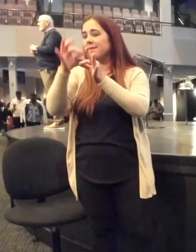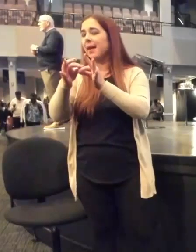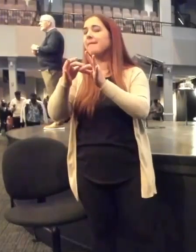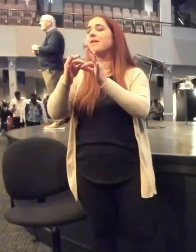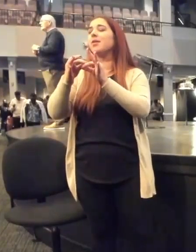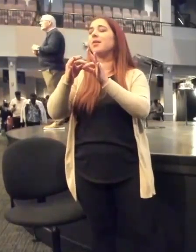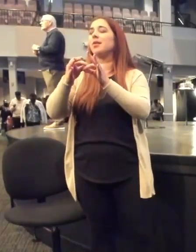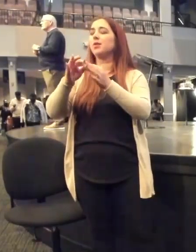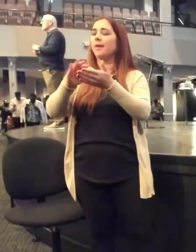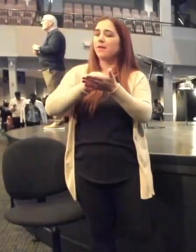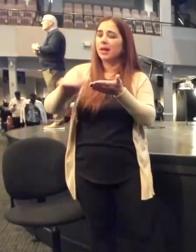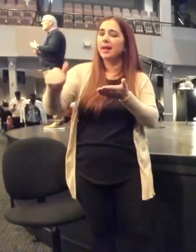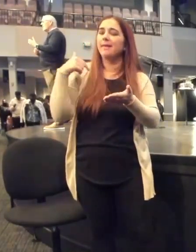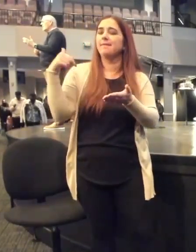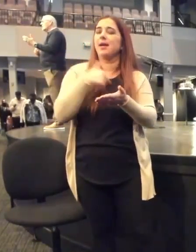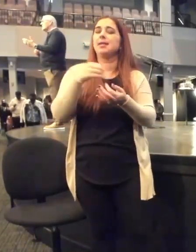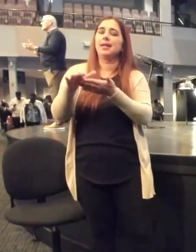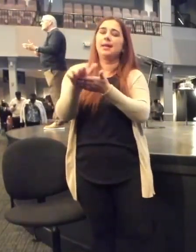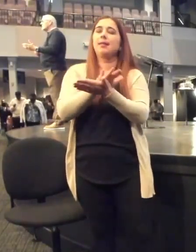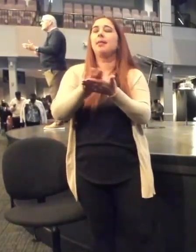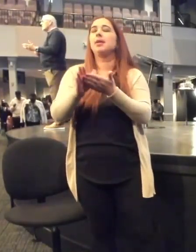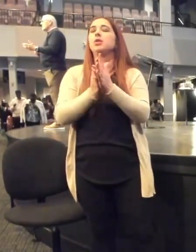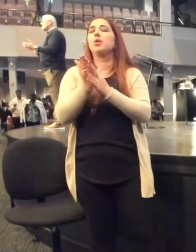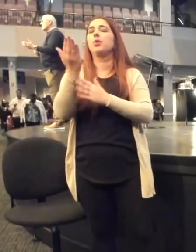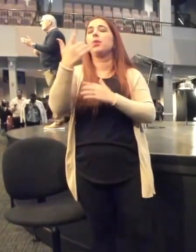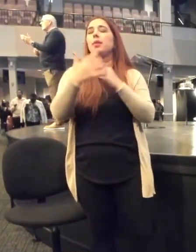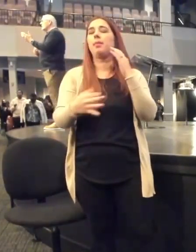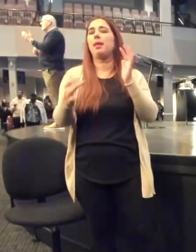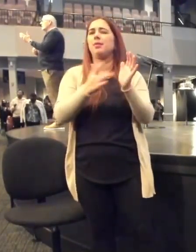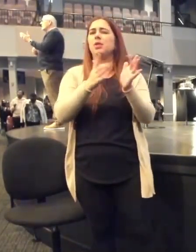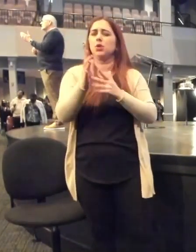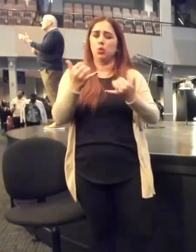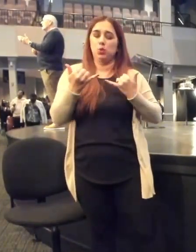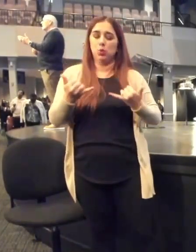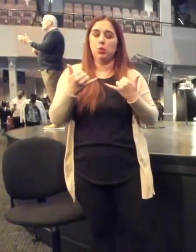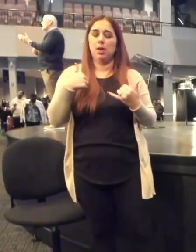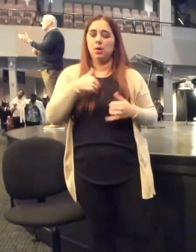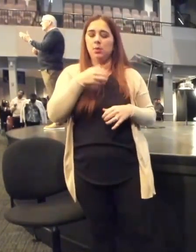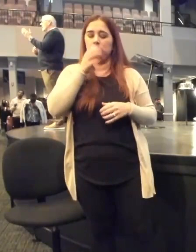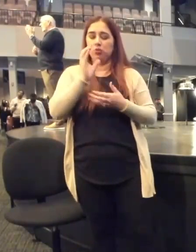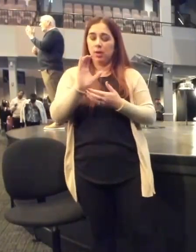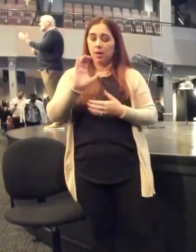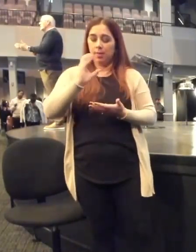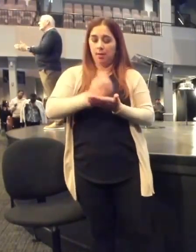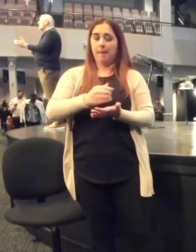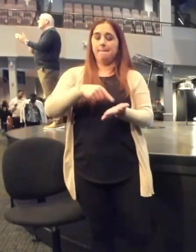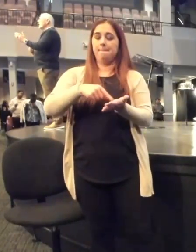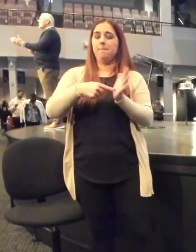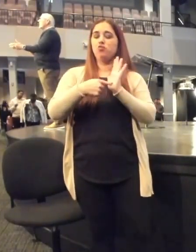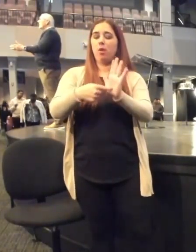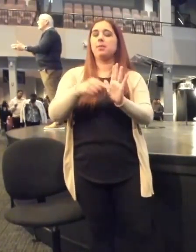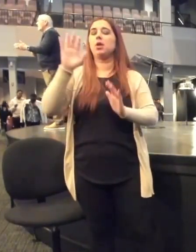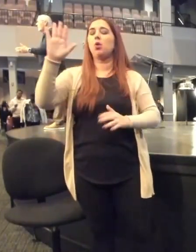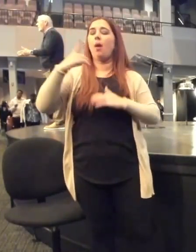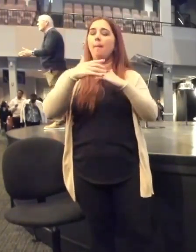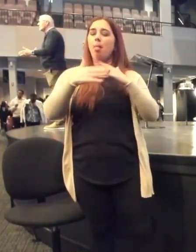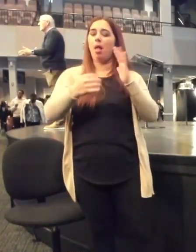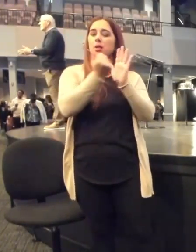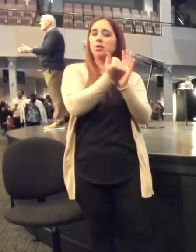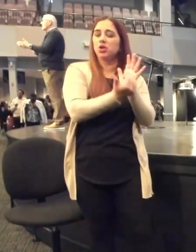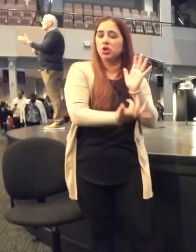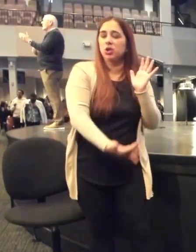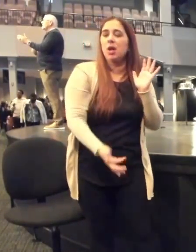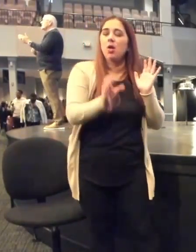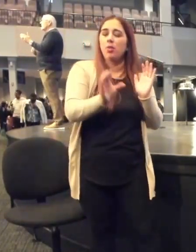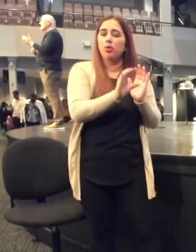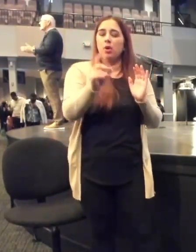us and to cleanse us through the blood of Jesus. So today we drink of this cup that representing your shed blood on the cross